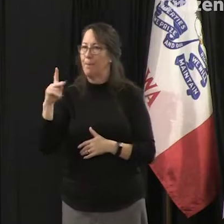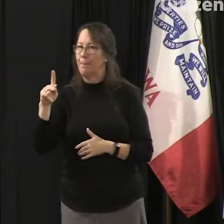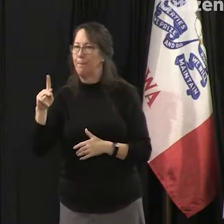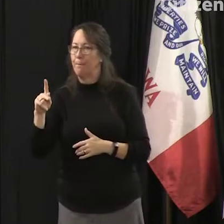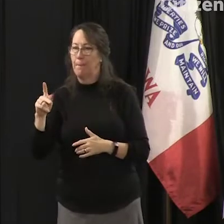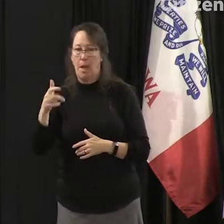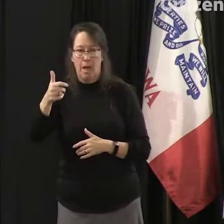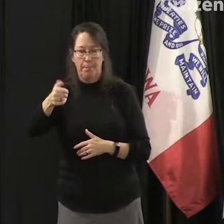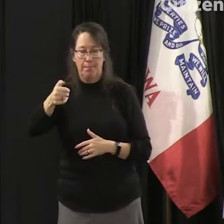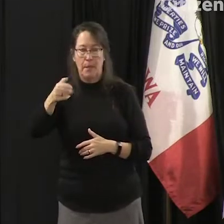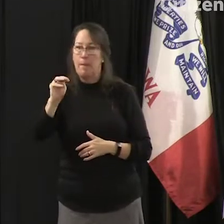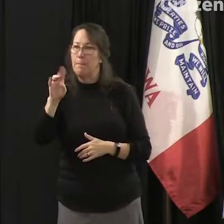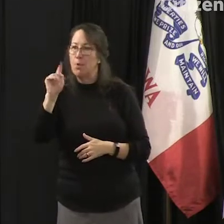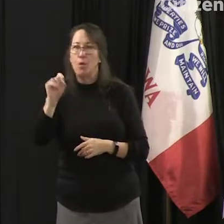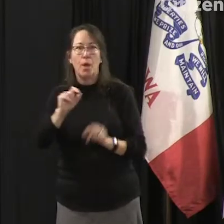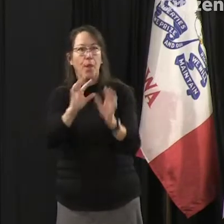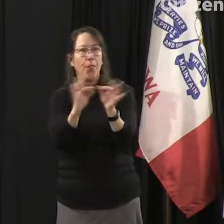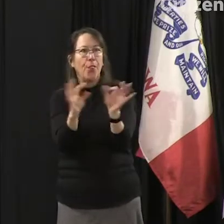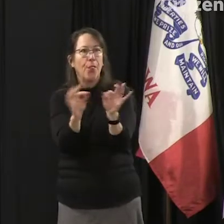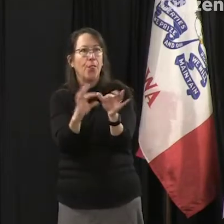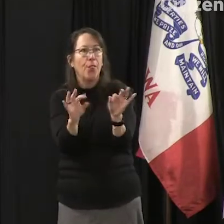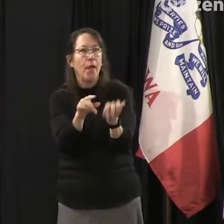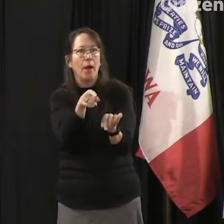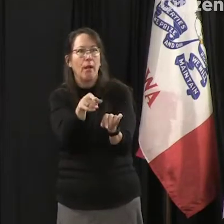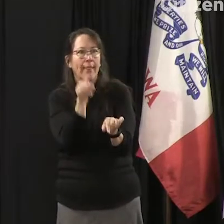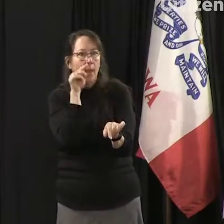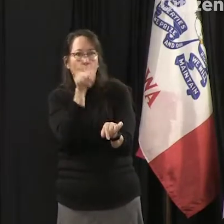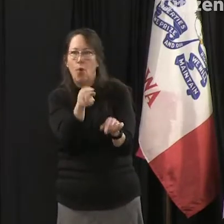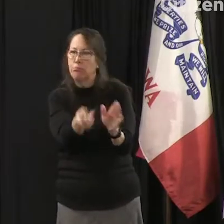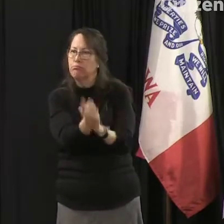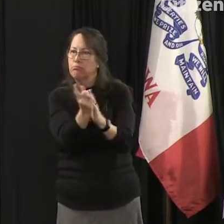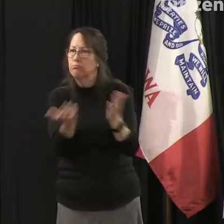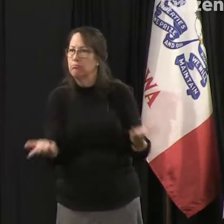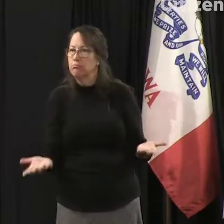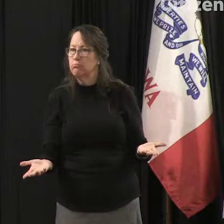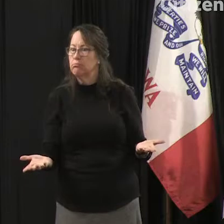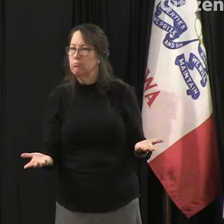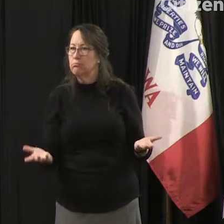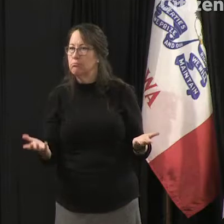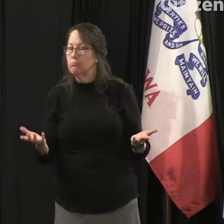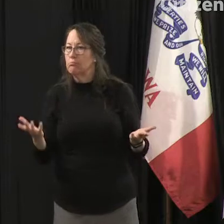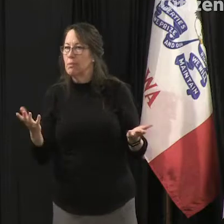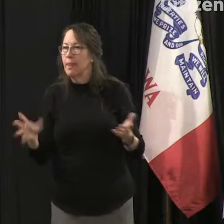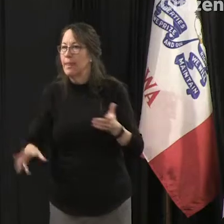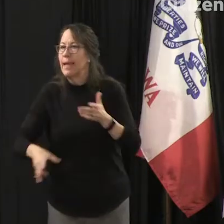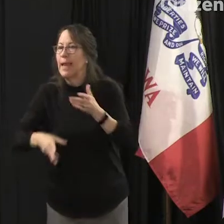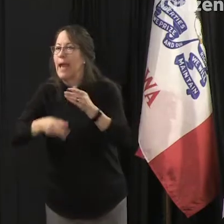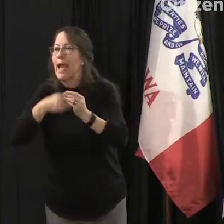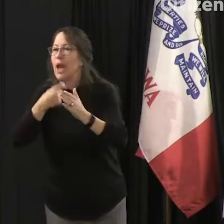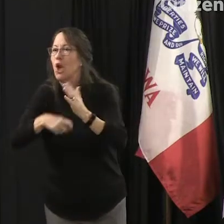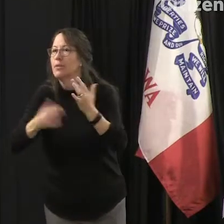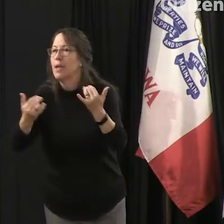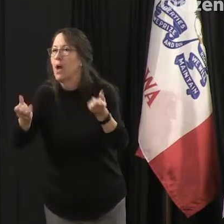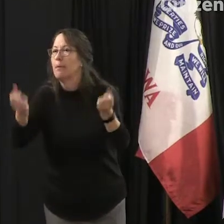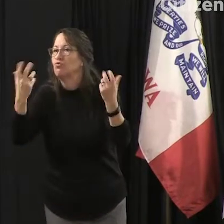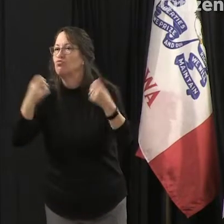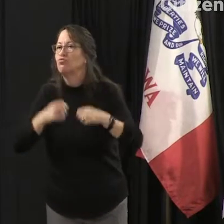You know, you hit the mute button, you get the closed captions. Guess what the additional cost is per